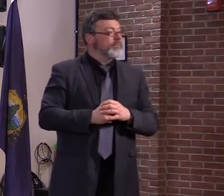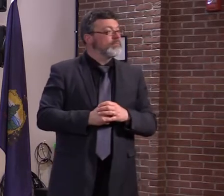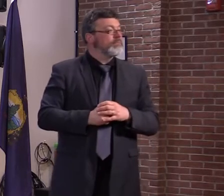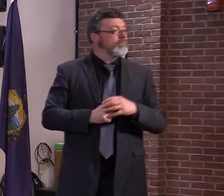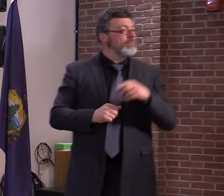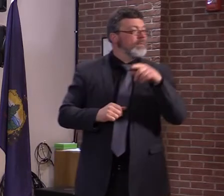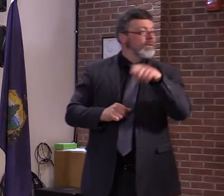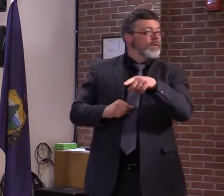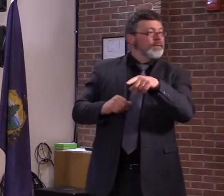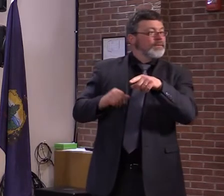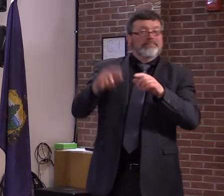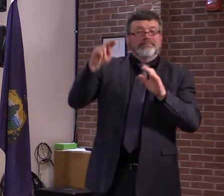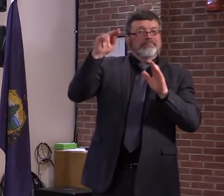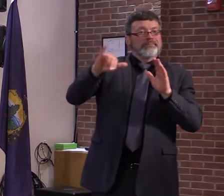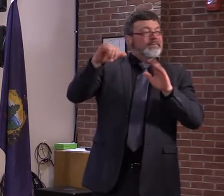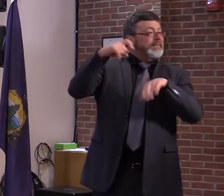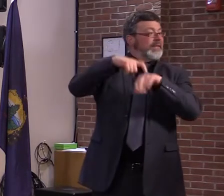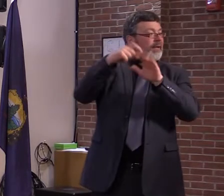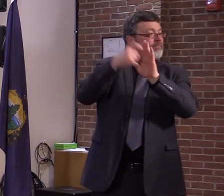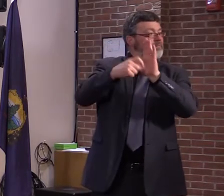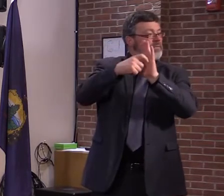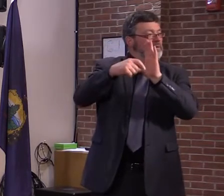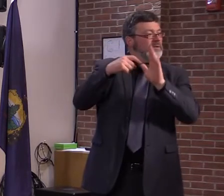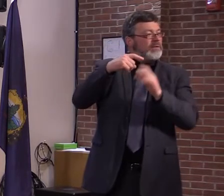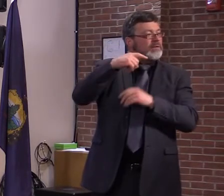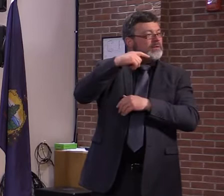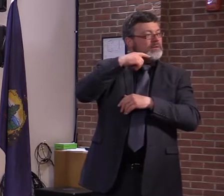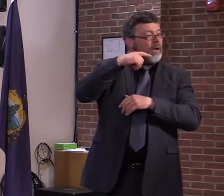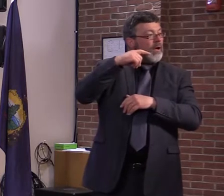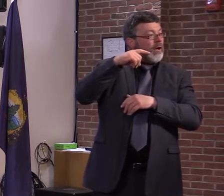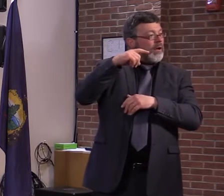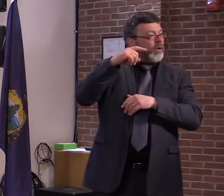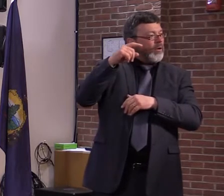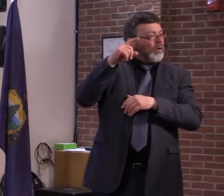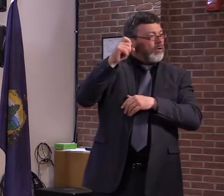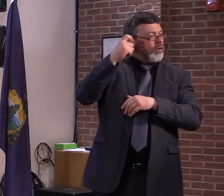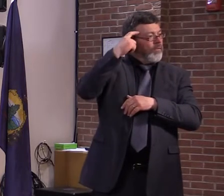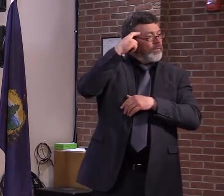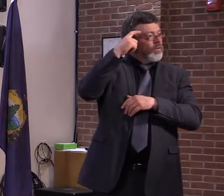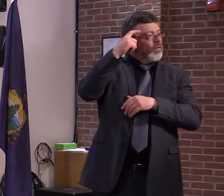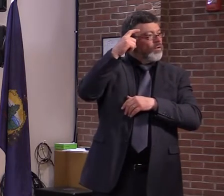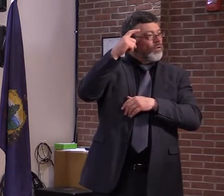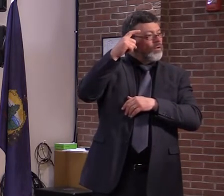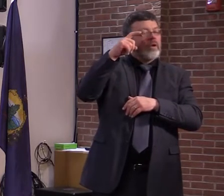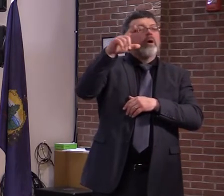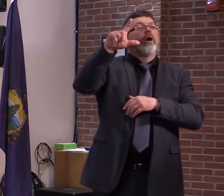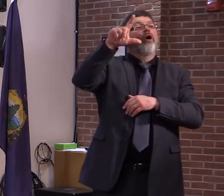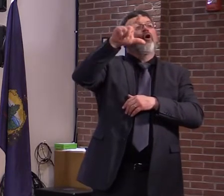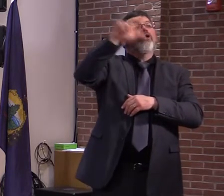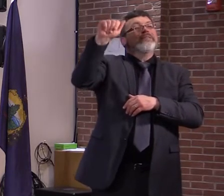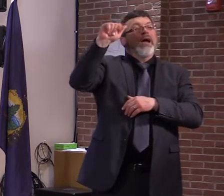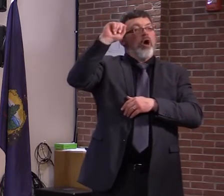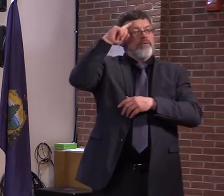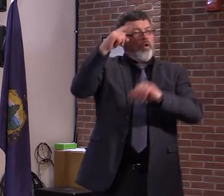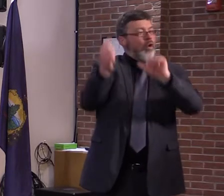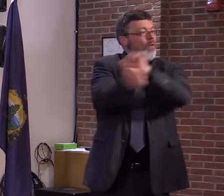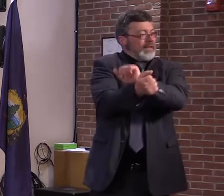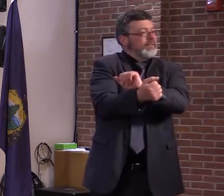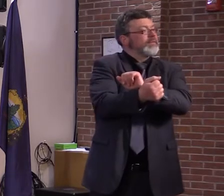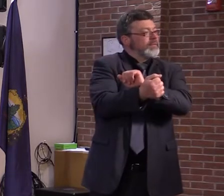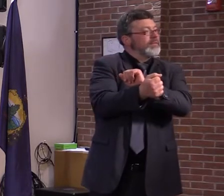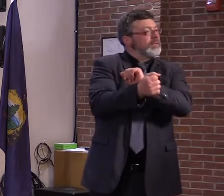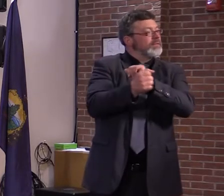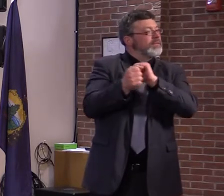any comments or reactions to that. They have their share of problems in New York. Over the last couple of decades, it seems like